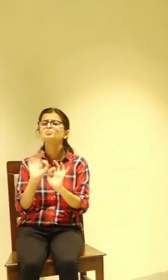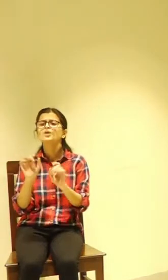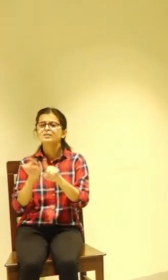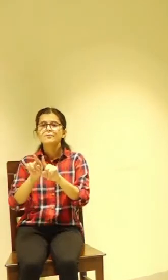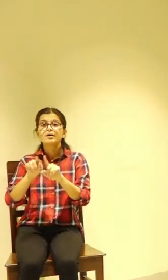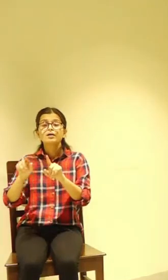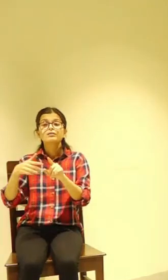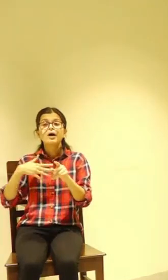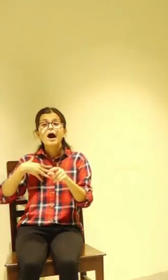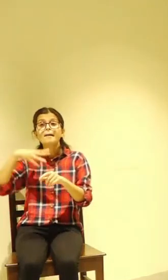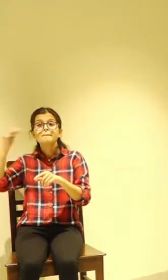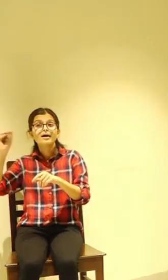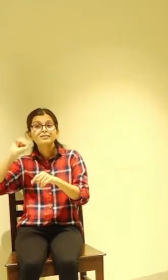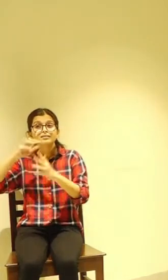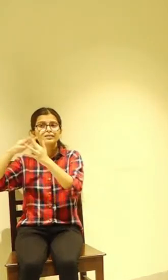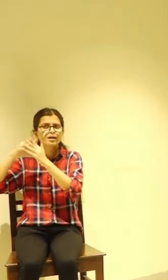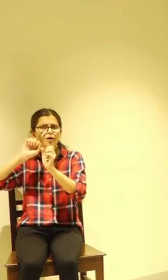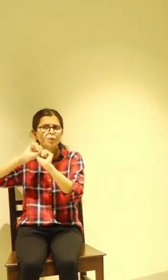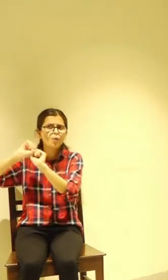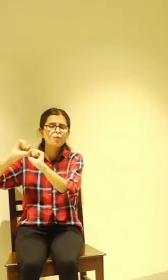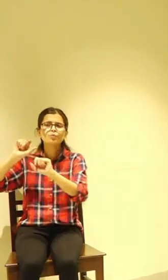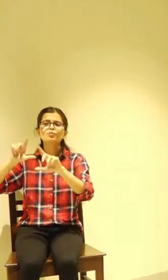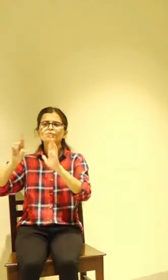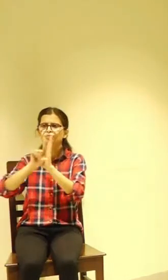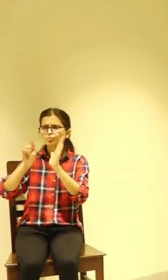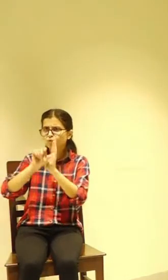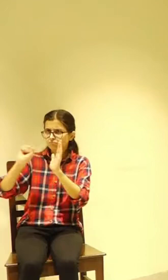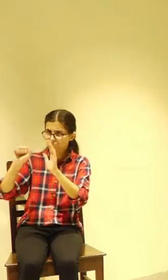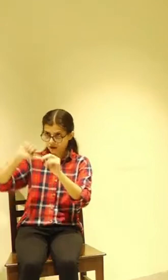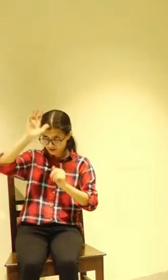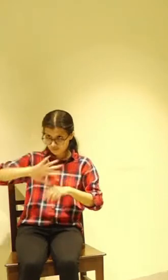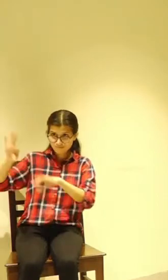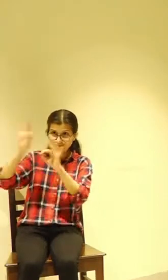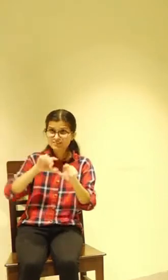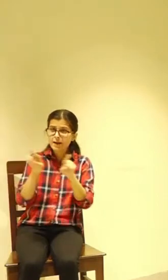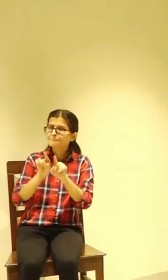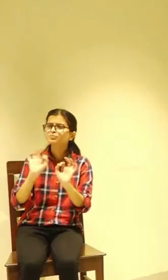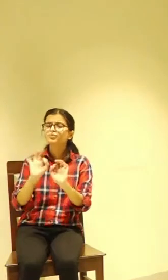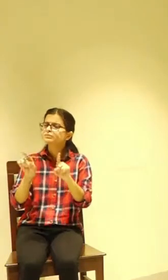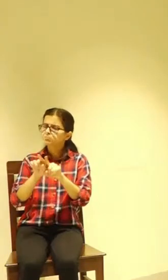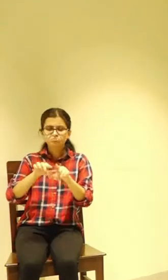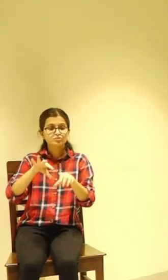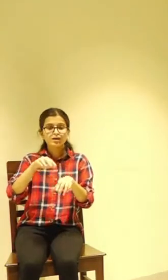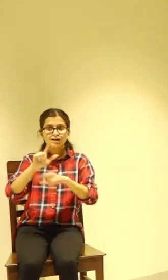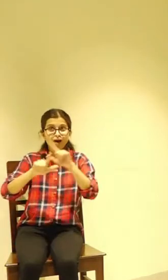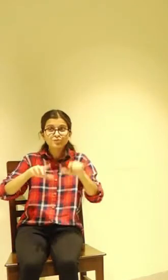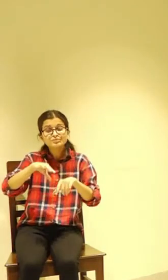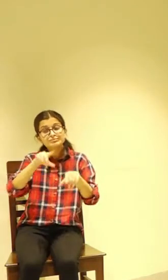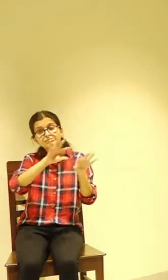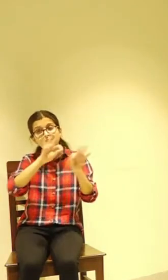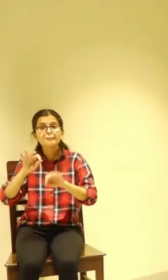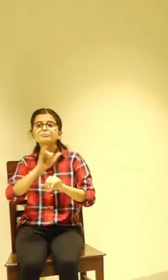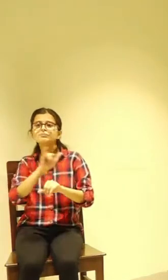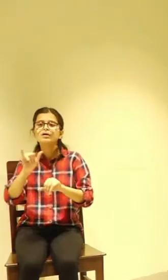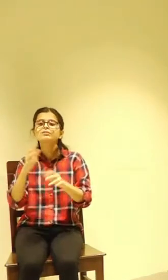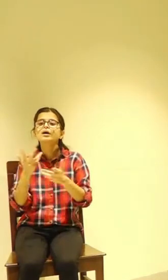American law is going to come in to India. Yeah. On the other hand, in Article 14, they chose the exact language from the American Constitution. So